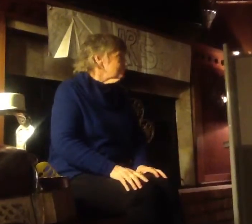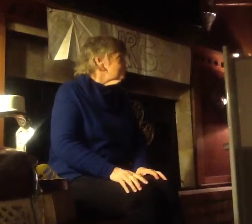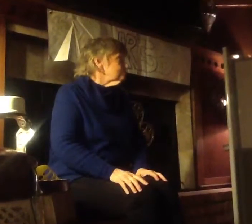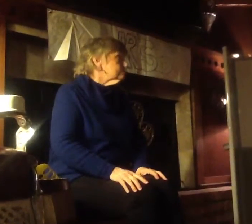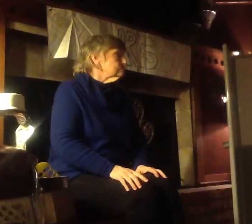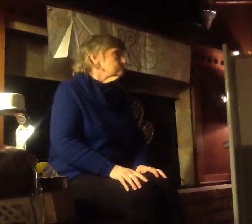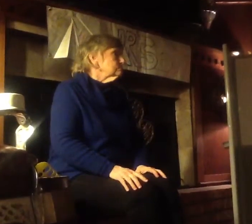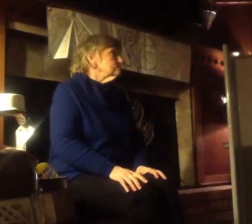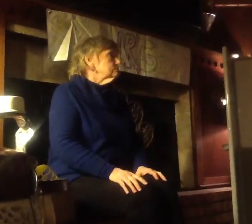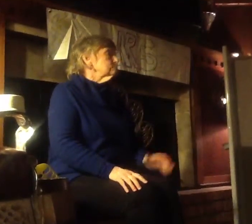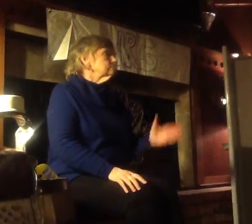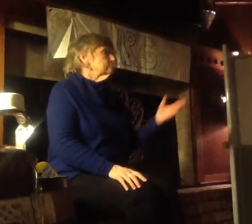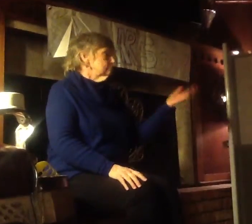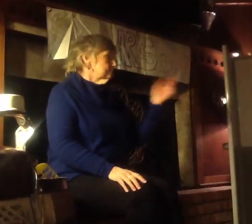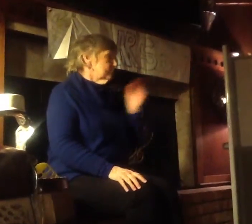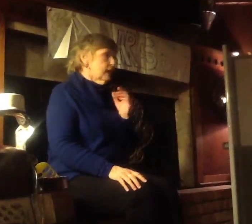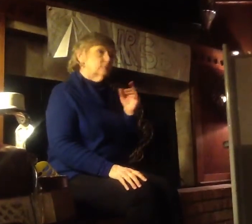so